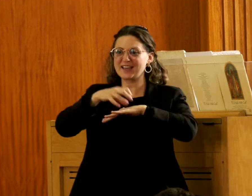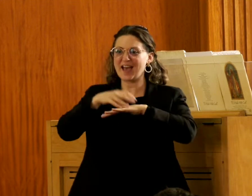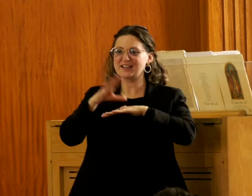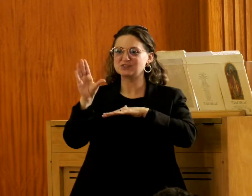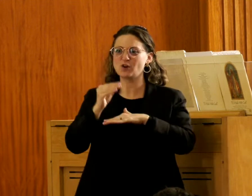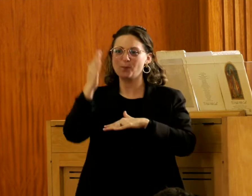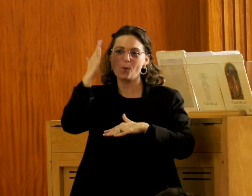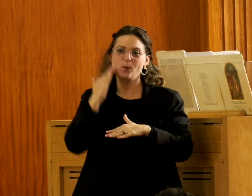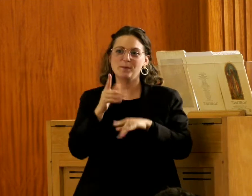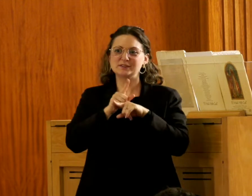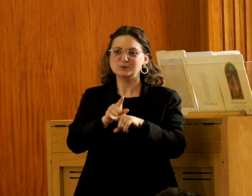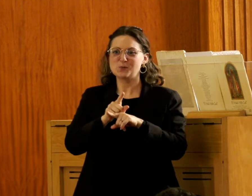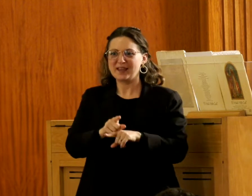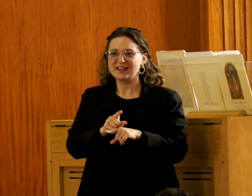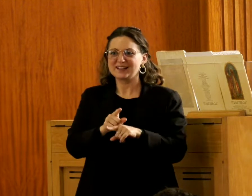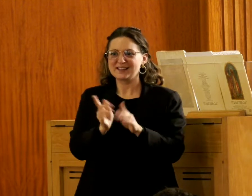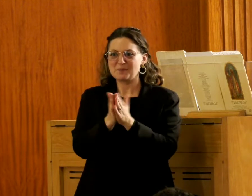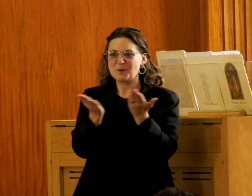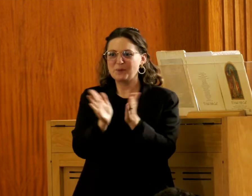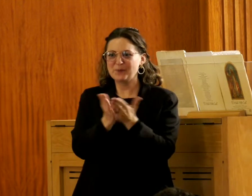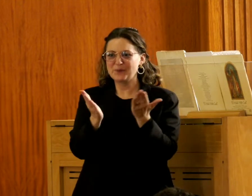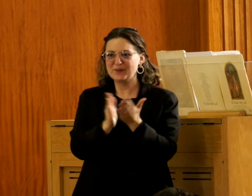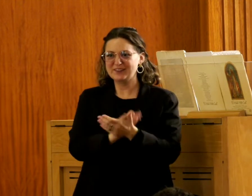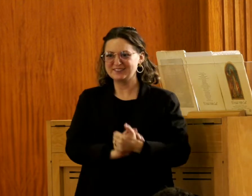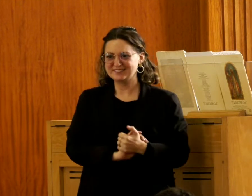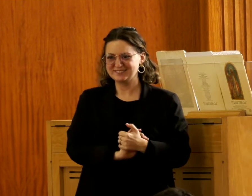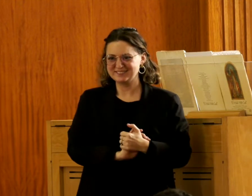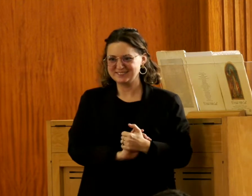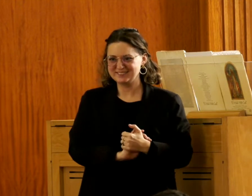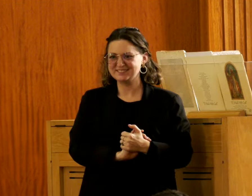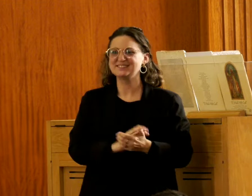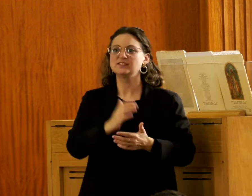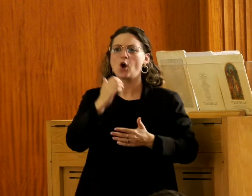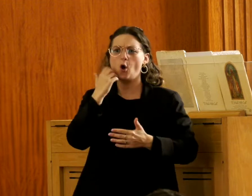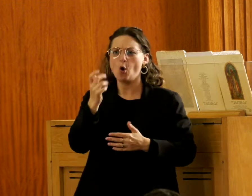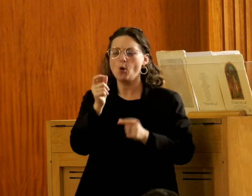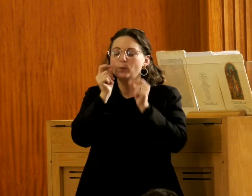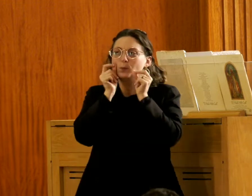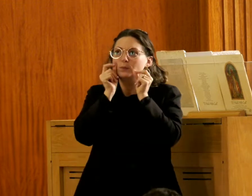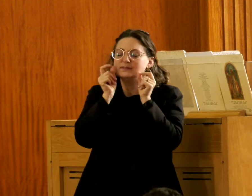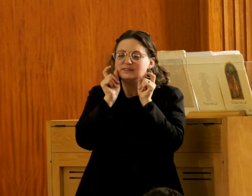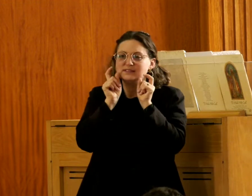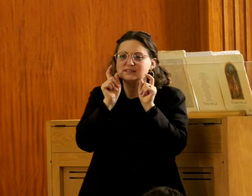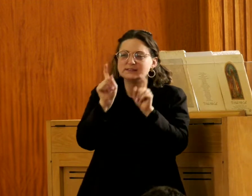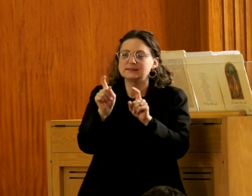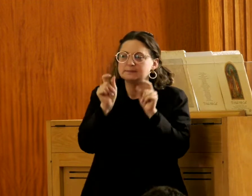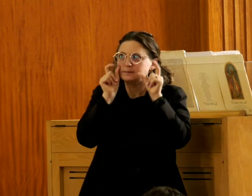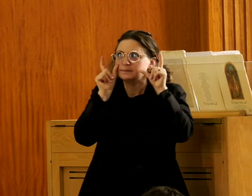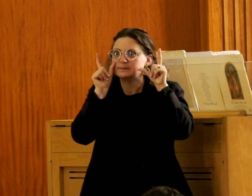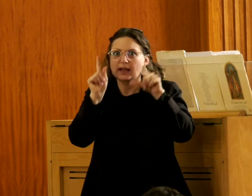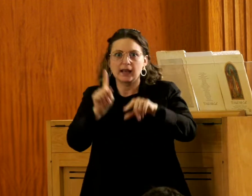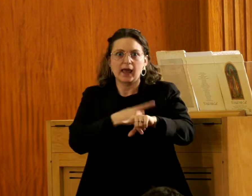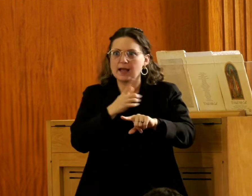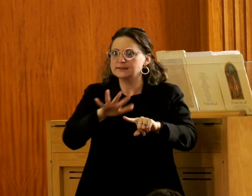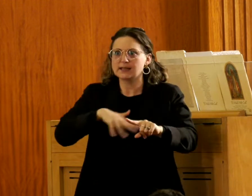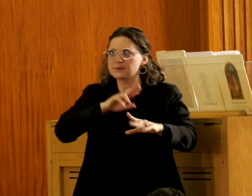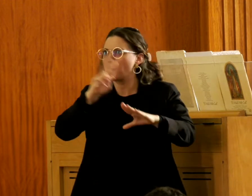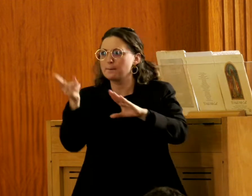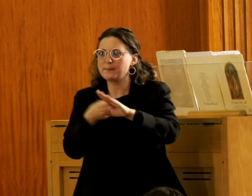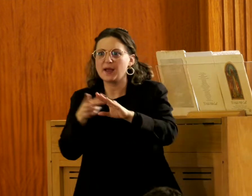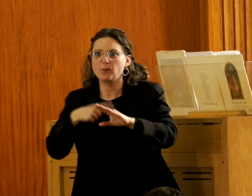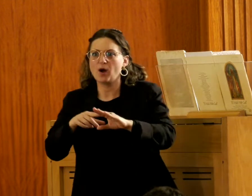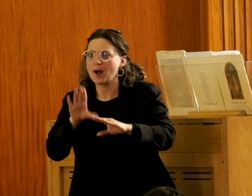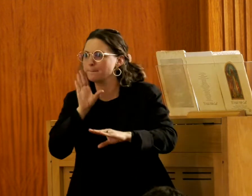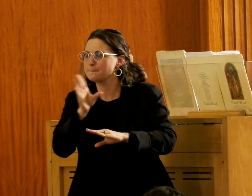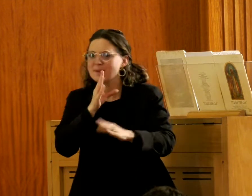as her inspiration. She loved staying up late with her sons and sharing stories, too afraid to go to bed in case she